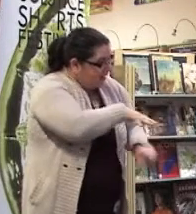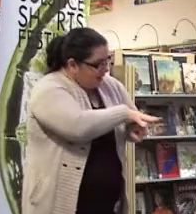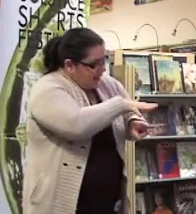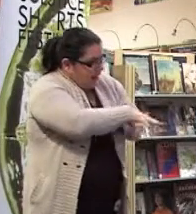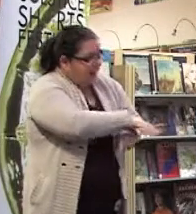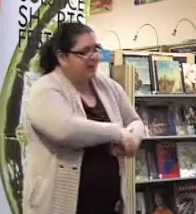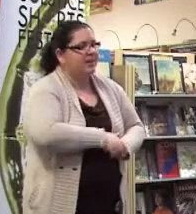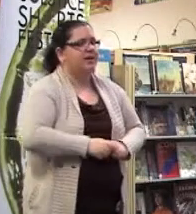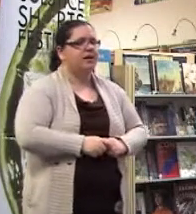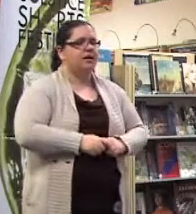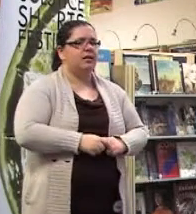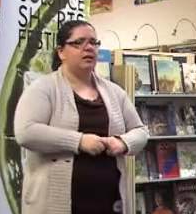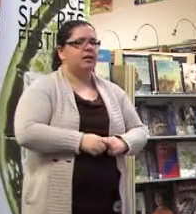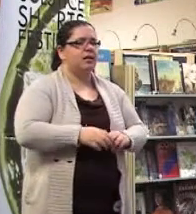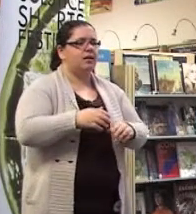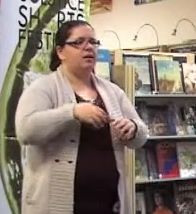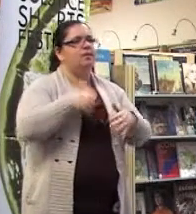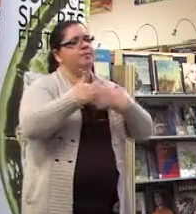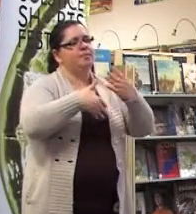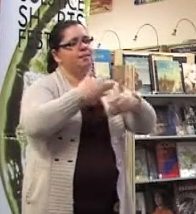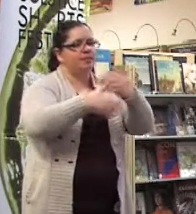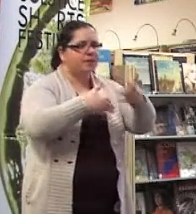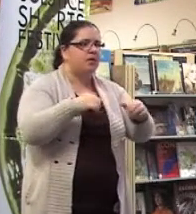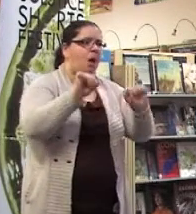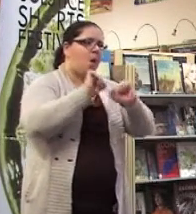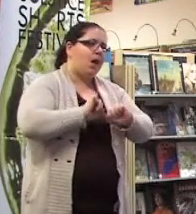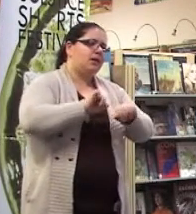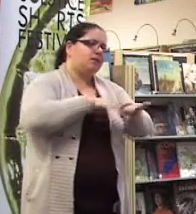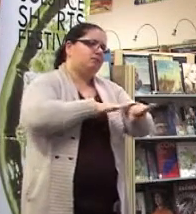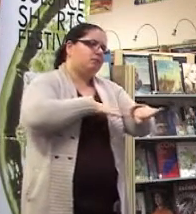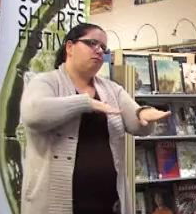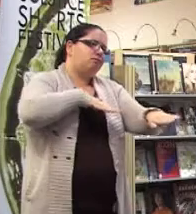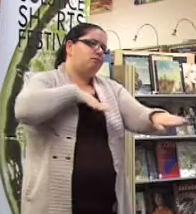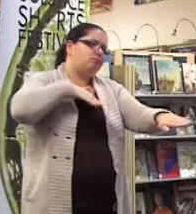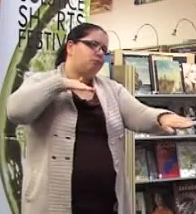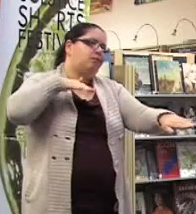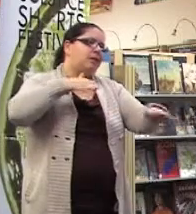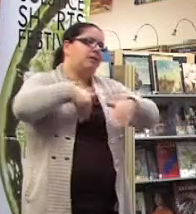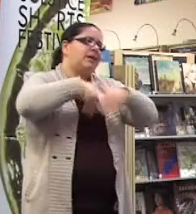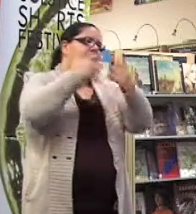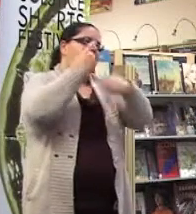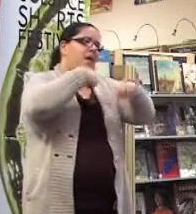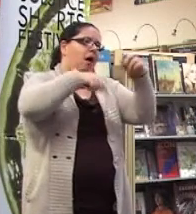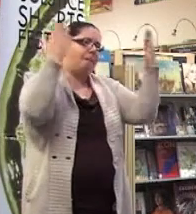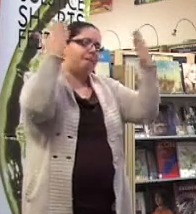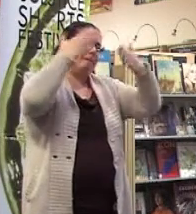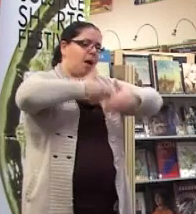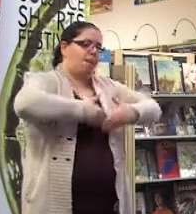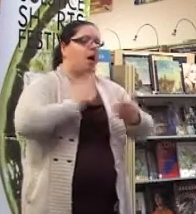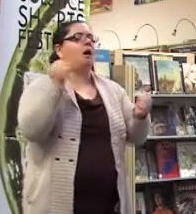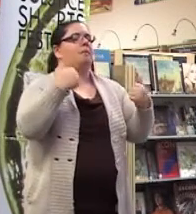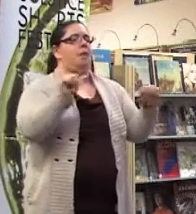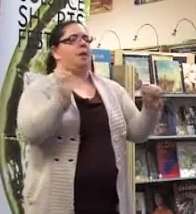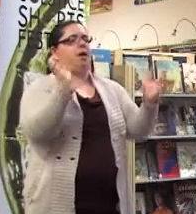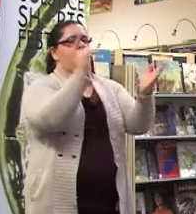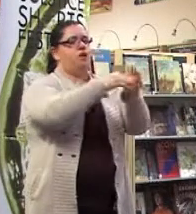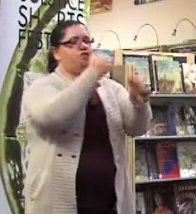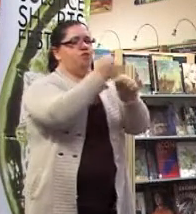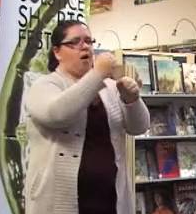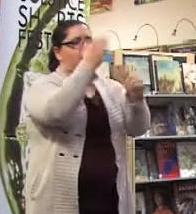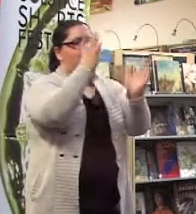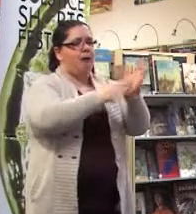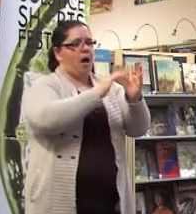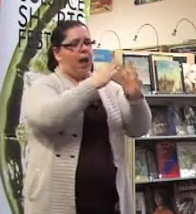teased. A long time later, after waiting in the traffic jam until day turned into darkness, we arrived at our grandmother